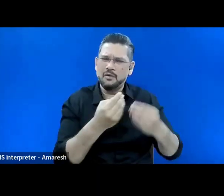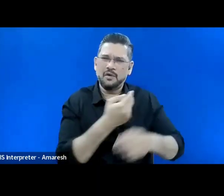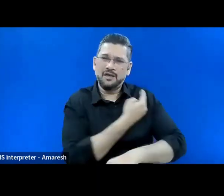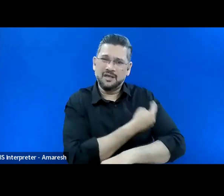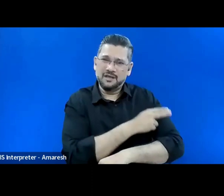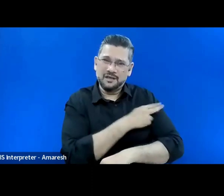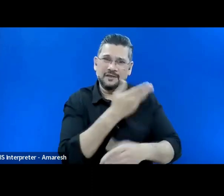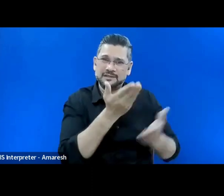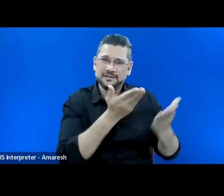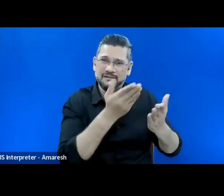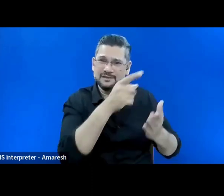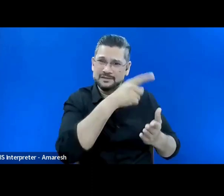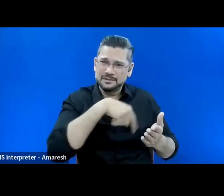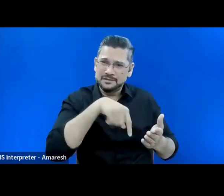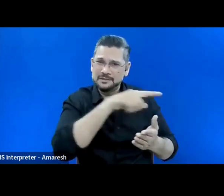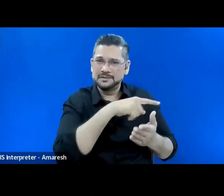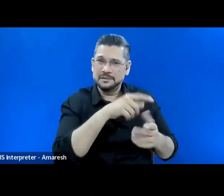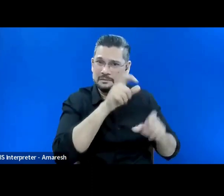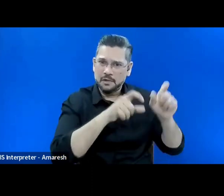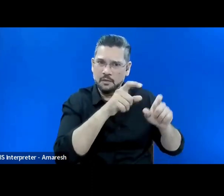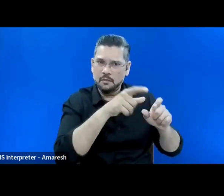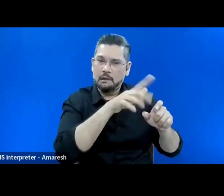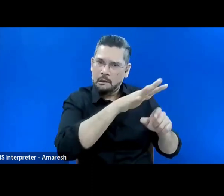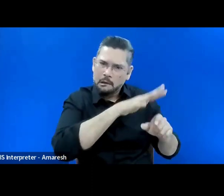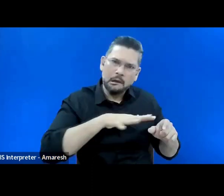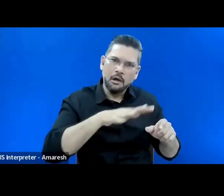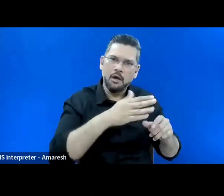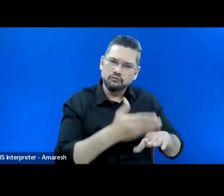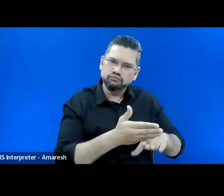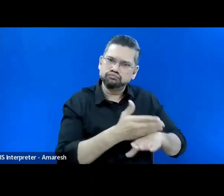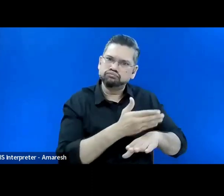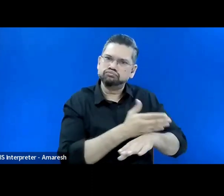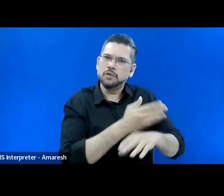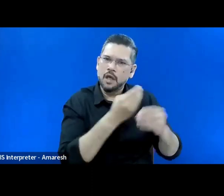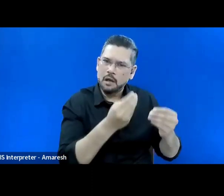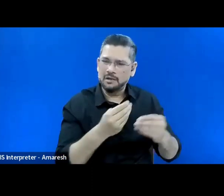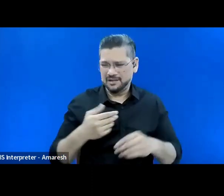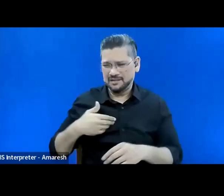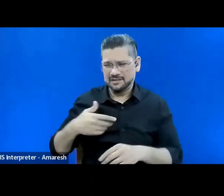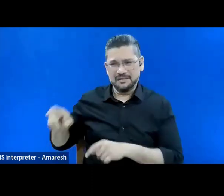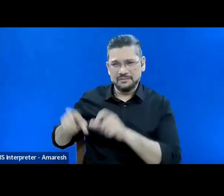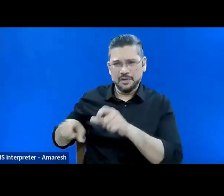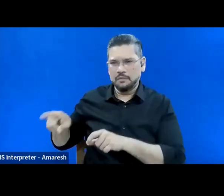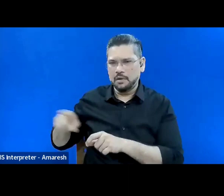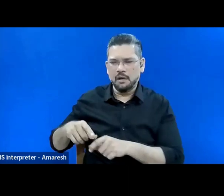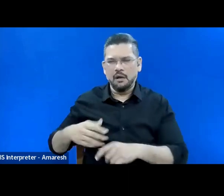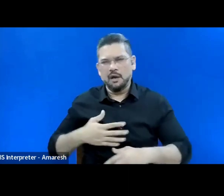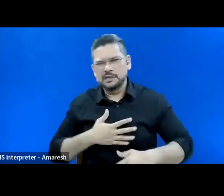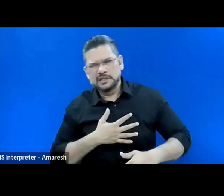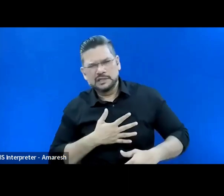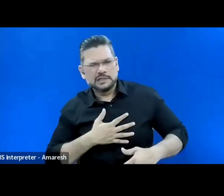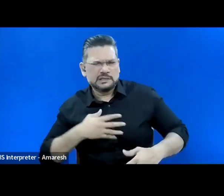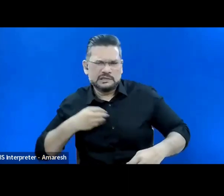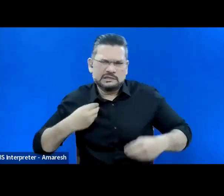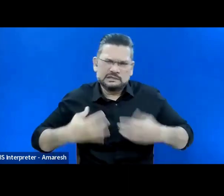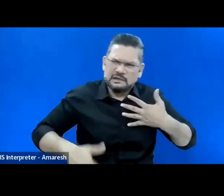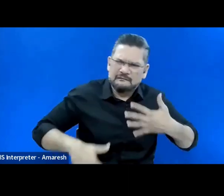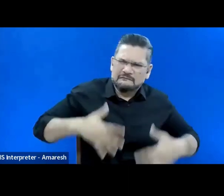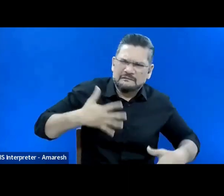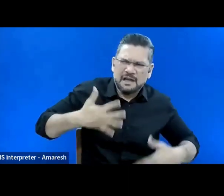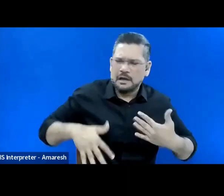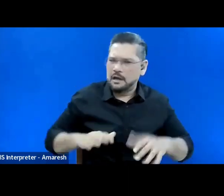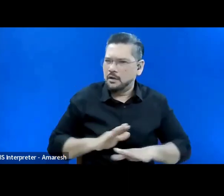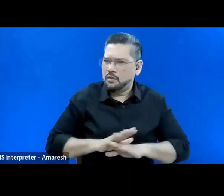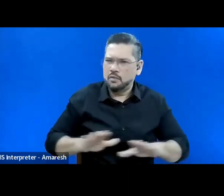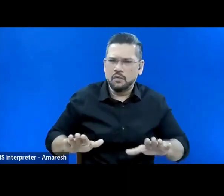health providers, you know, so that our members do not have to suffer? Because, you know, like I mentioned, we are